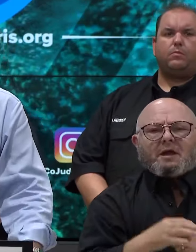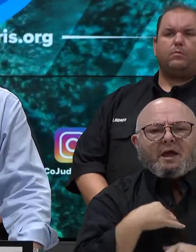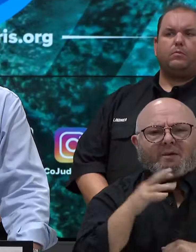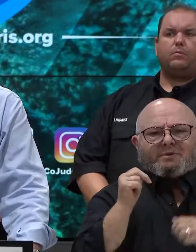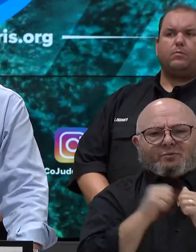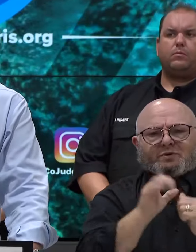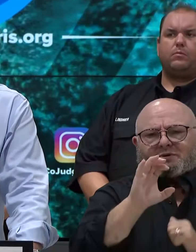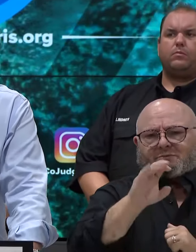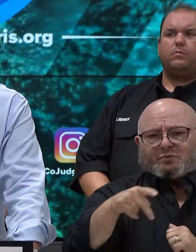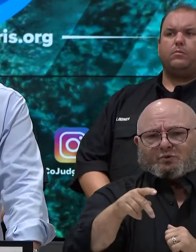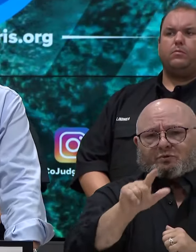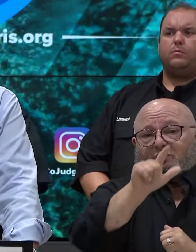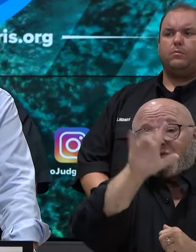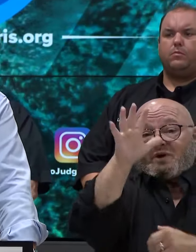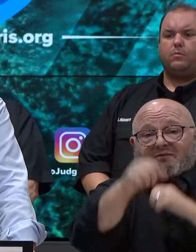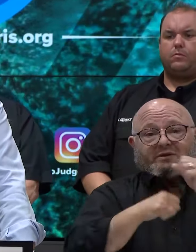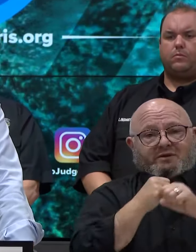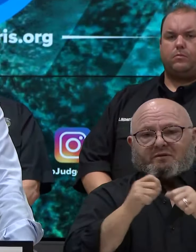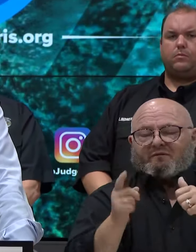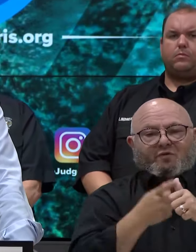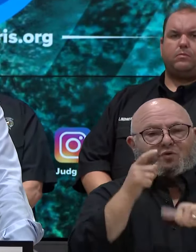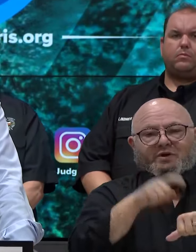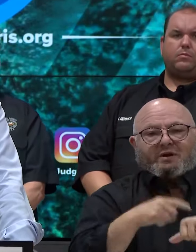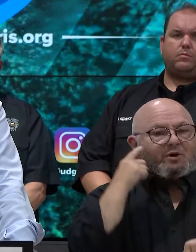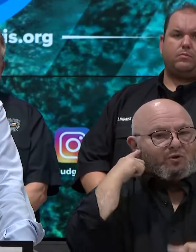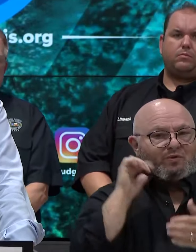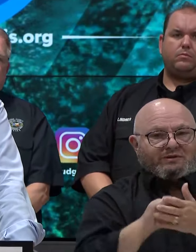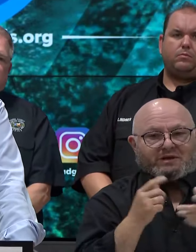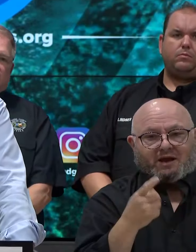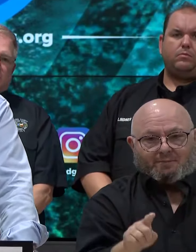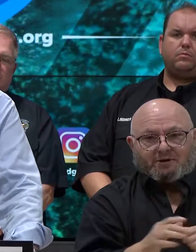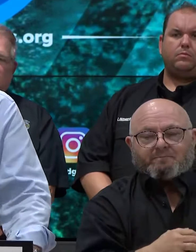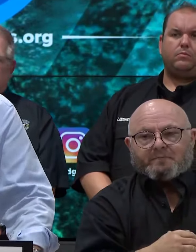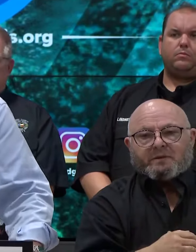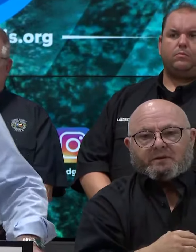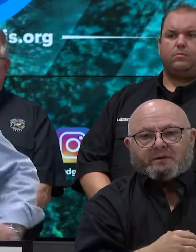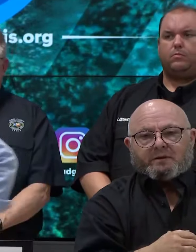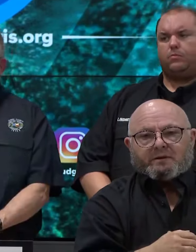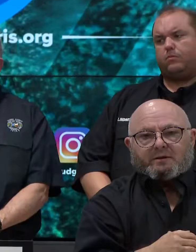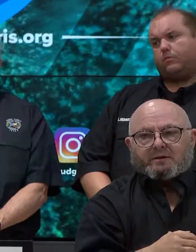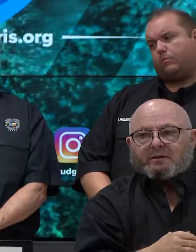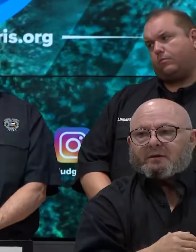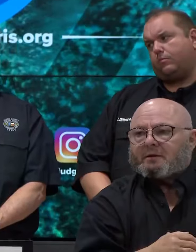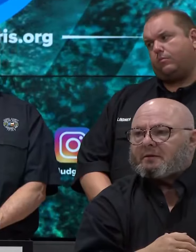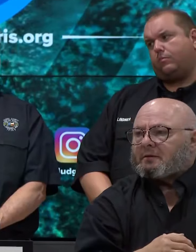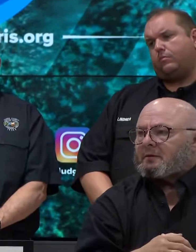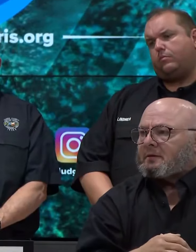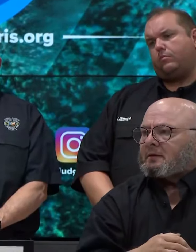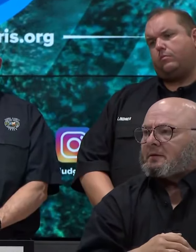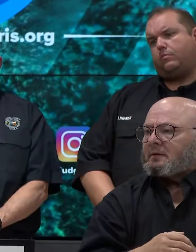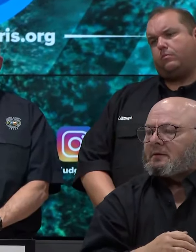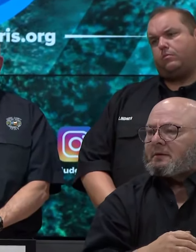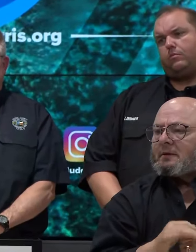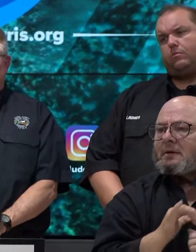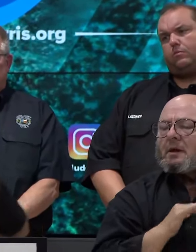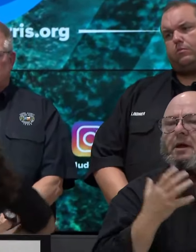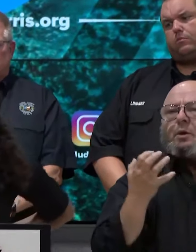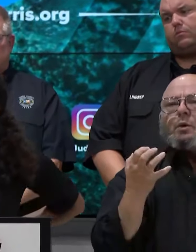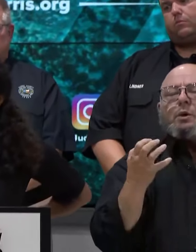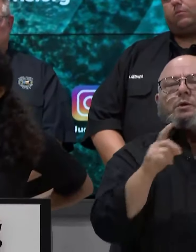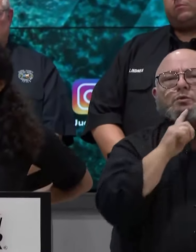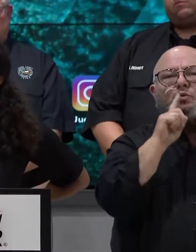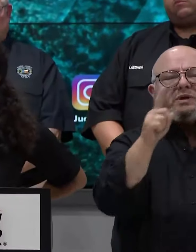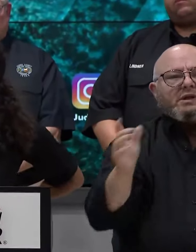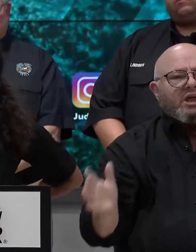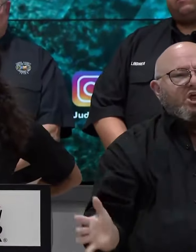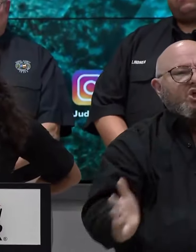with CenterPoint 25 years. This is the first time I've ever heard of this happening. So. What else? Yeah, I really want to encourage,